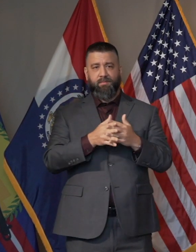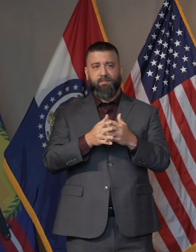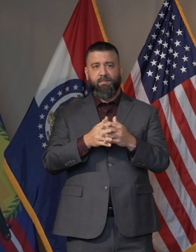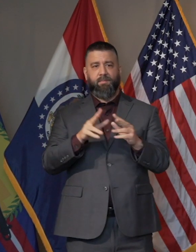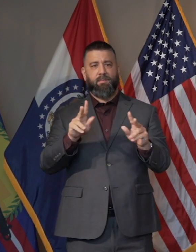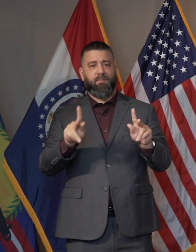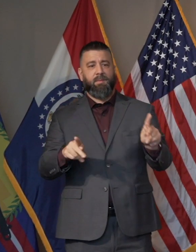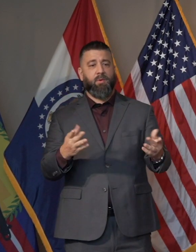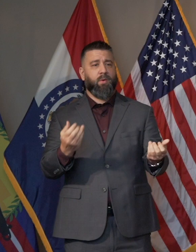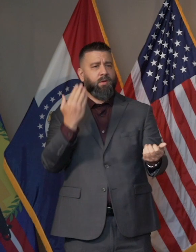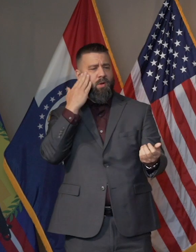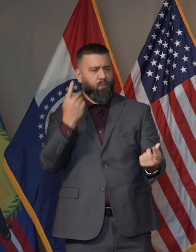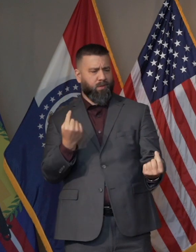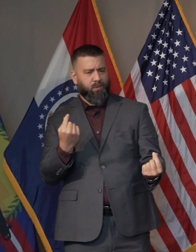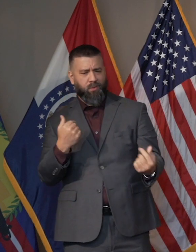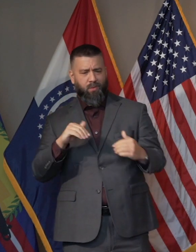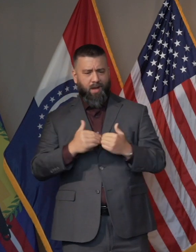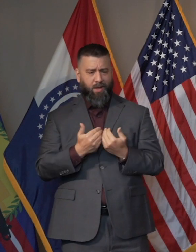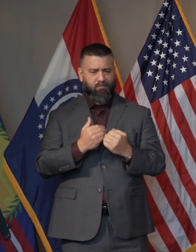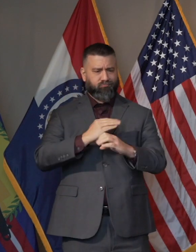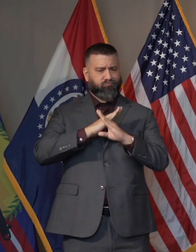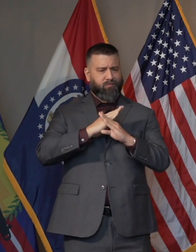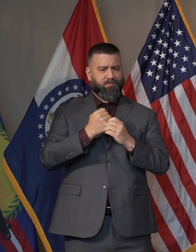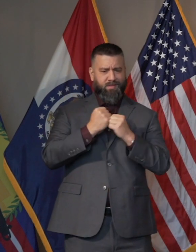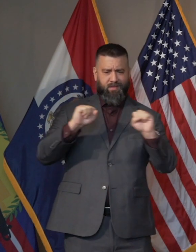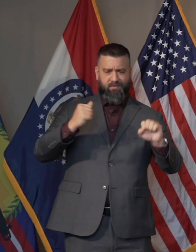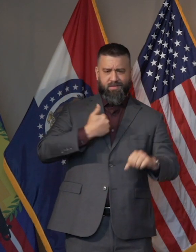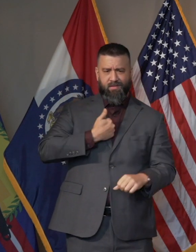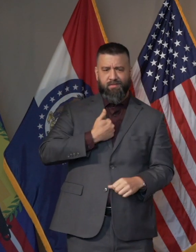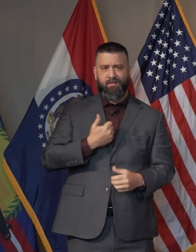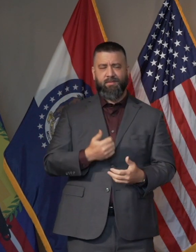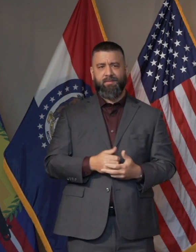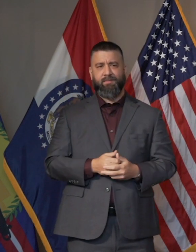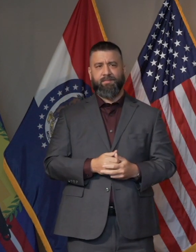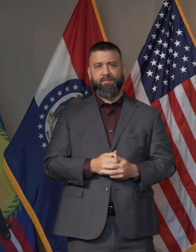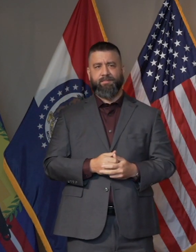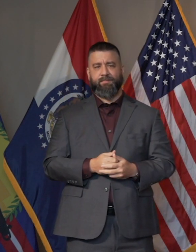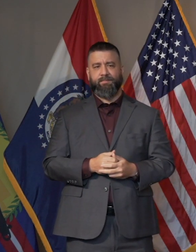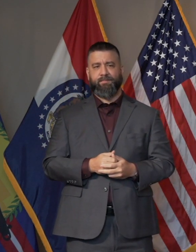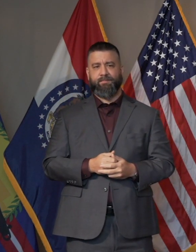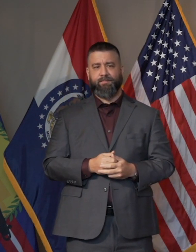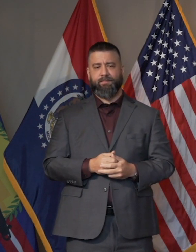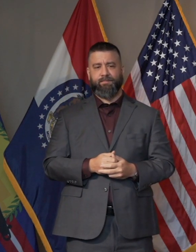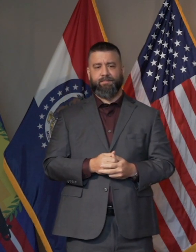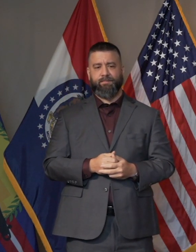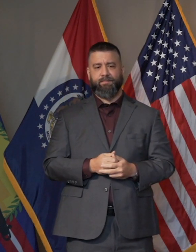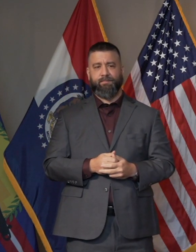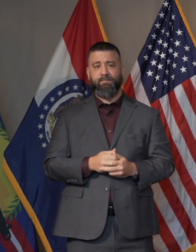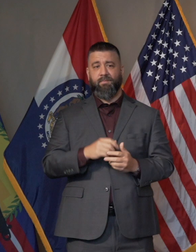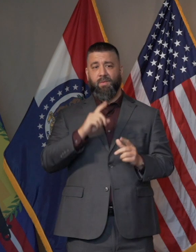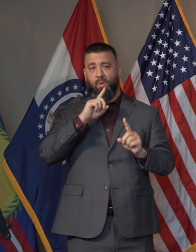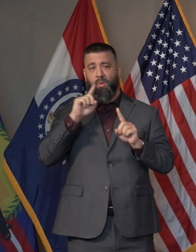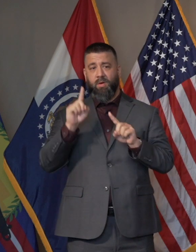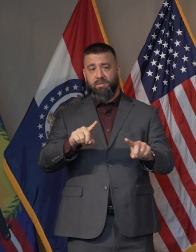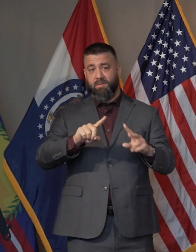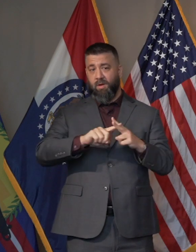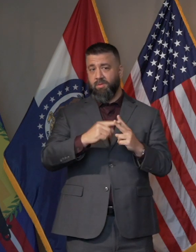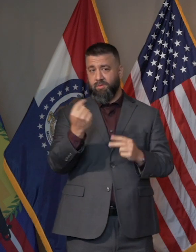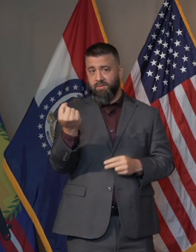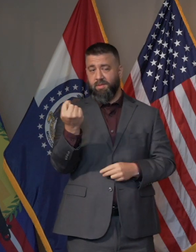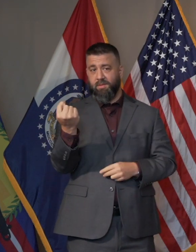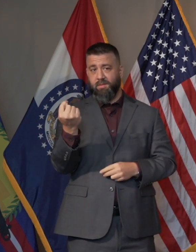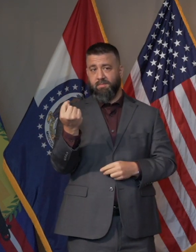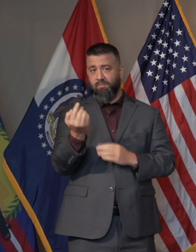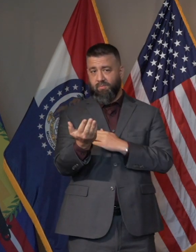thing to do is to keep them safe and to keep their loved ones safe. And as these orders take effect